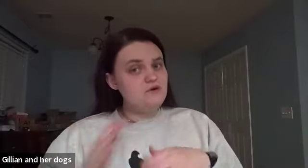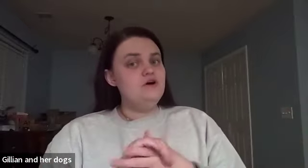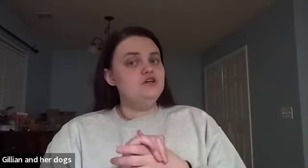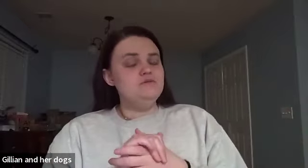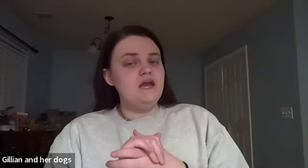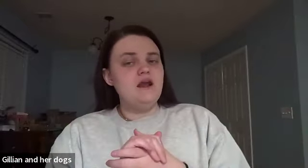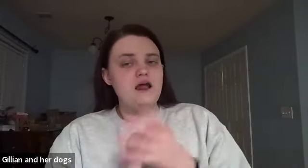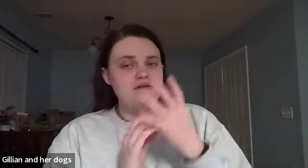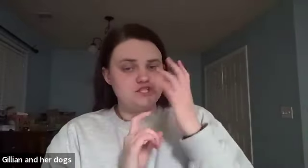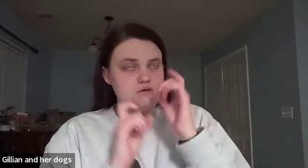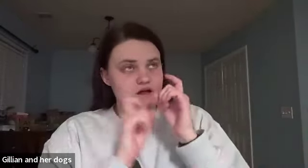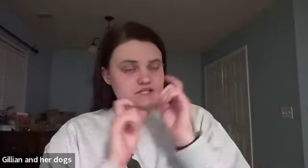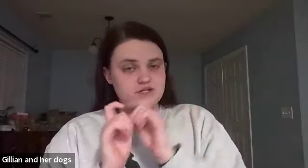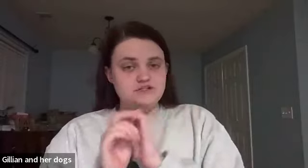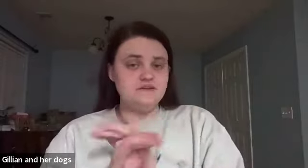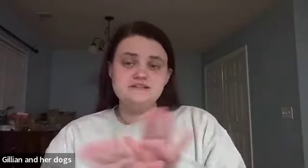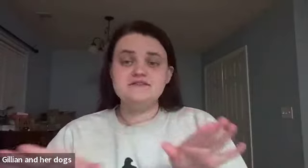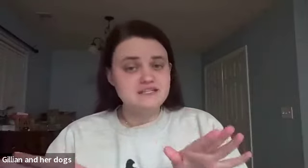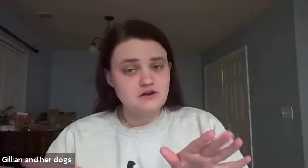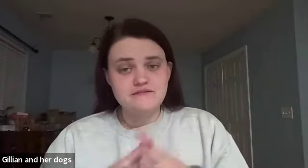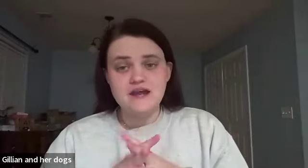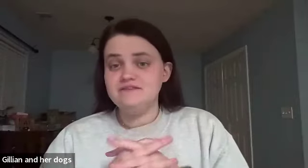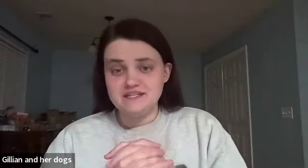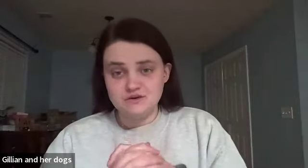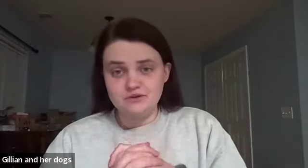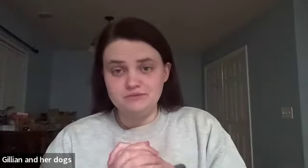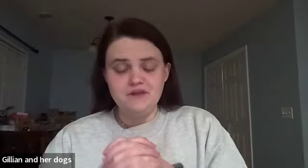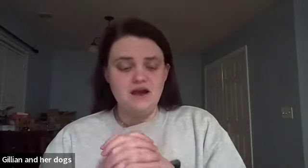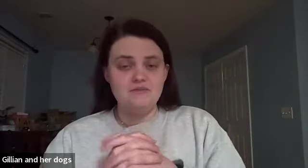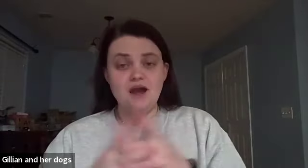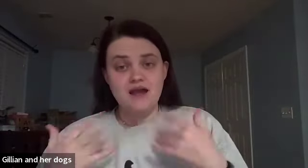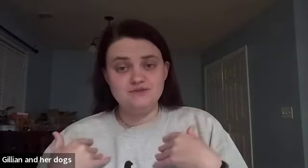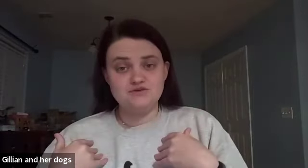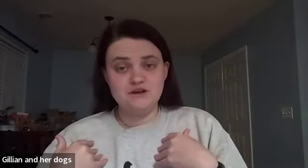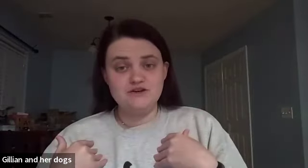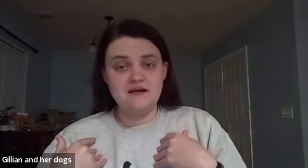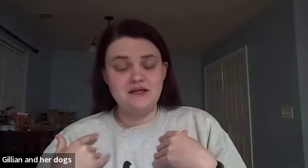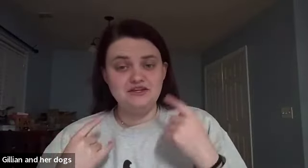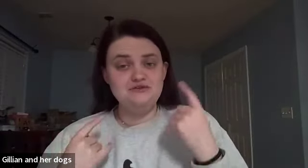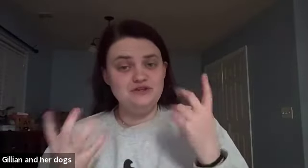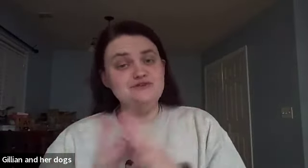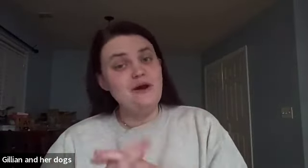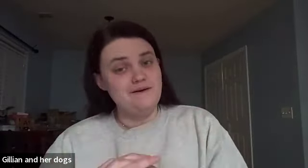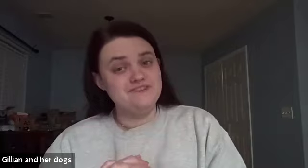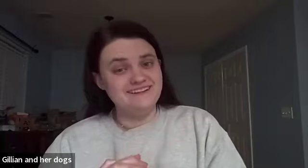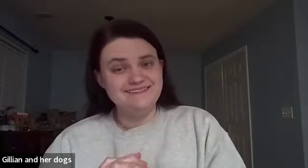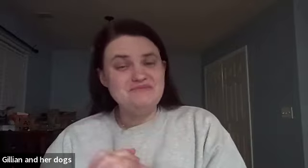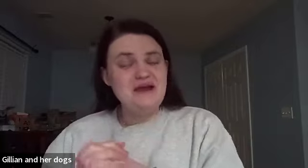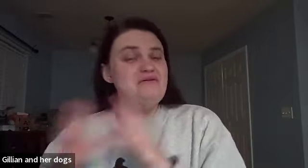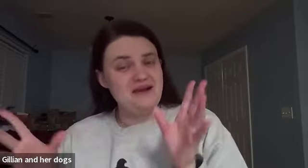people, you may not show a lot of expression on your face. That's totally fine. That's normal. I am just one of those that like, you know how I'm feeling. No matter